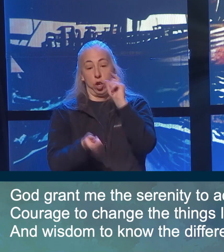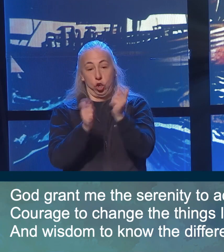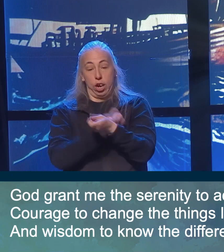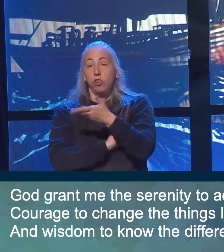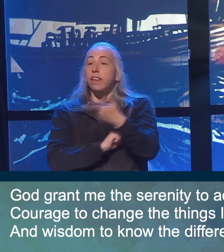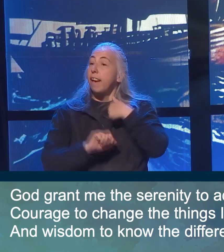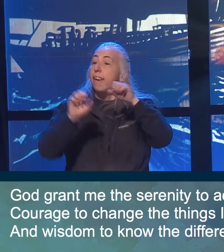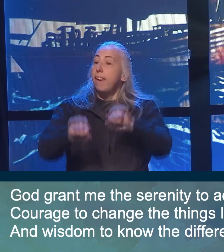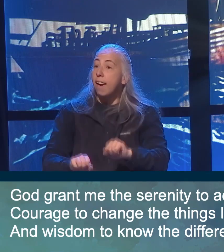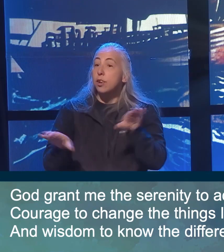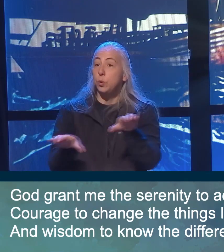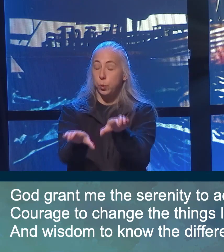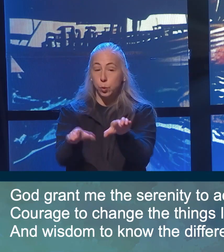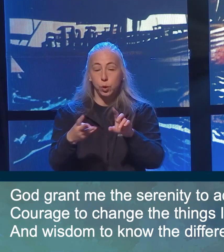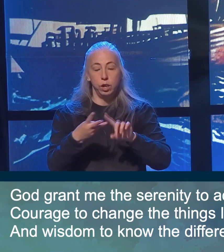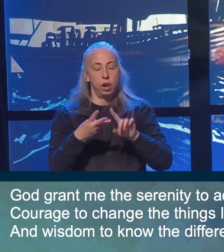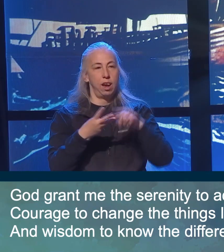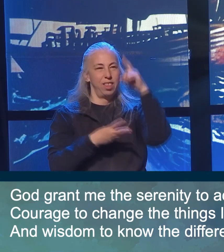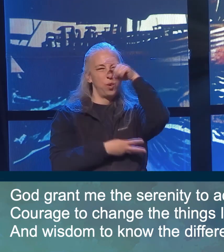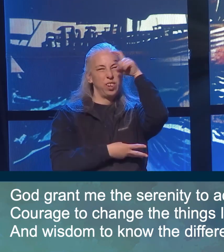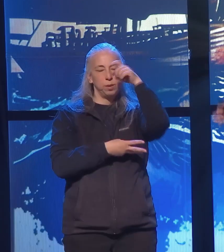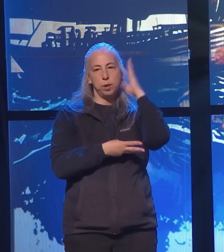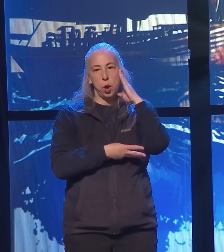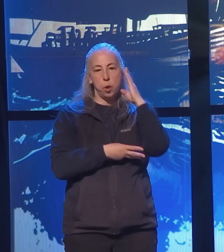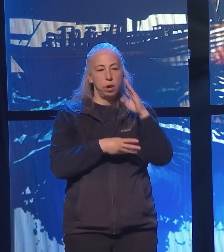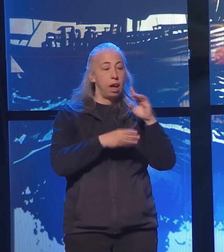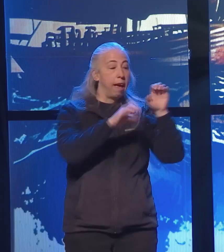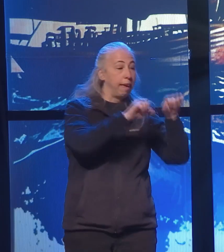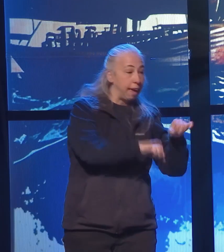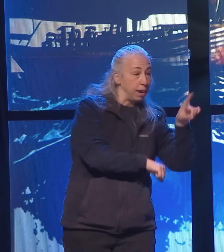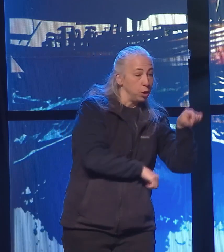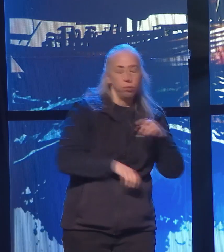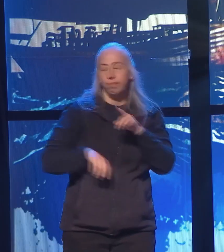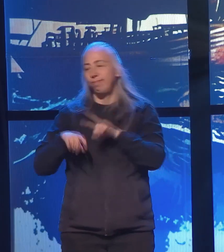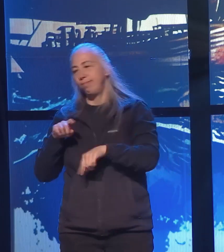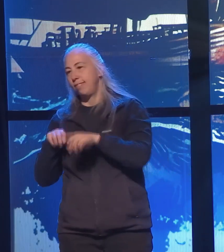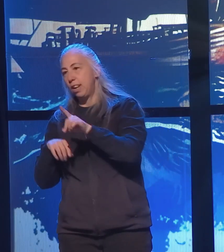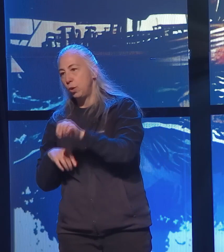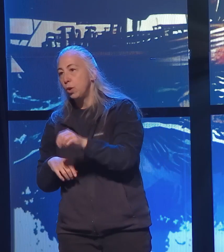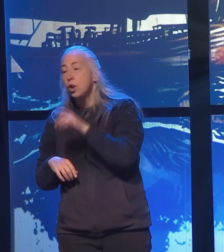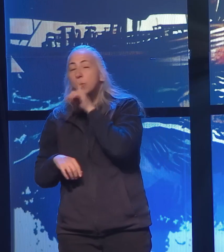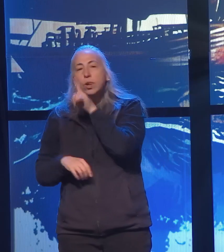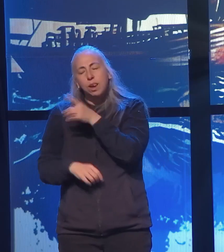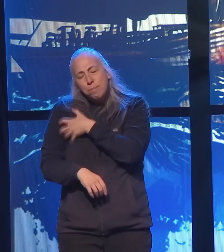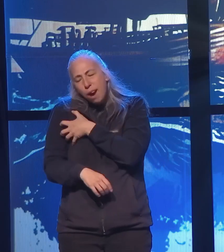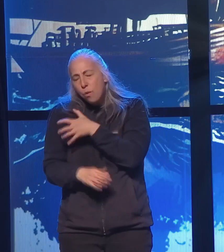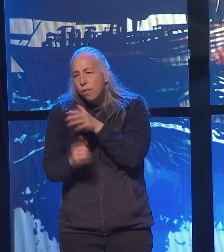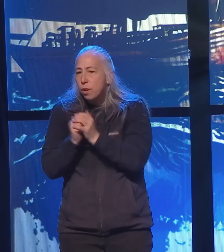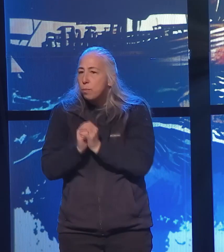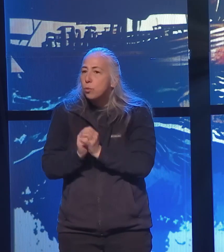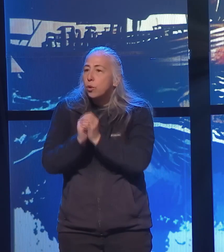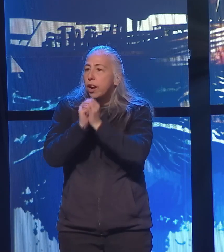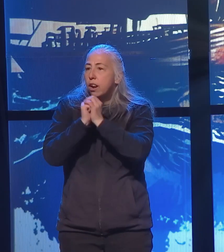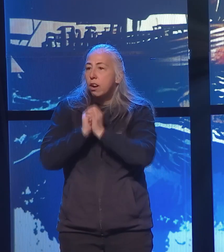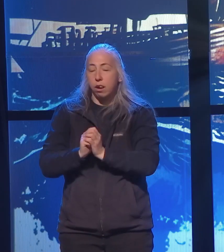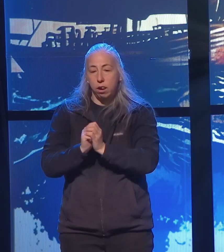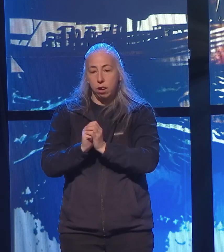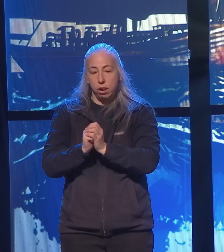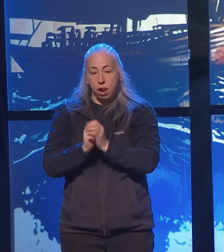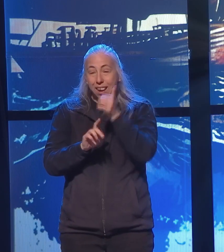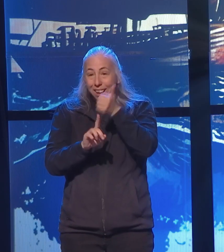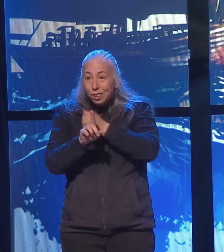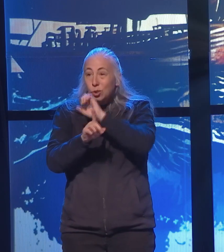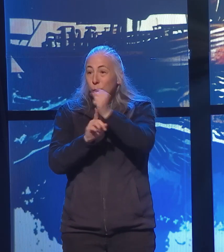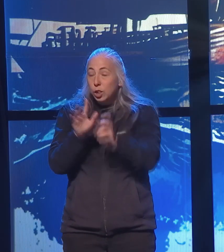the wisdom to know the difference, right? This is a powerful prayer in recovery groups, powerful prayer in every space that it gets brought into, because it really